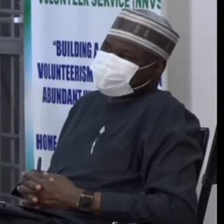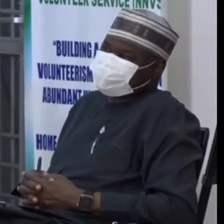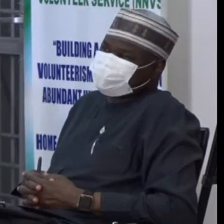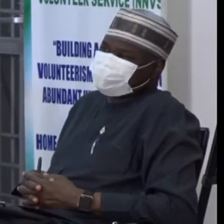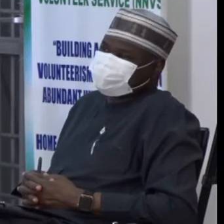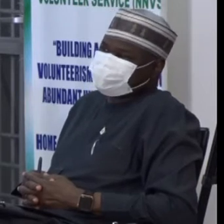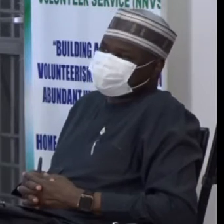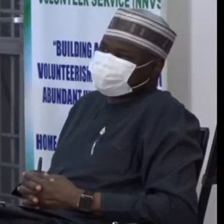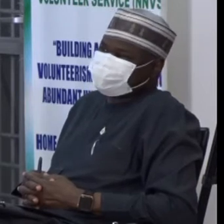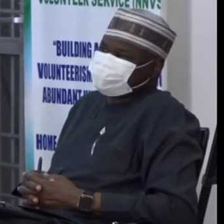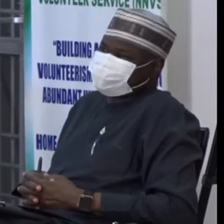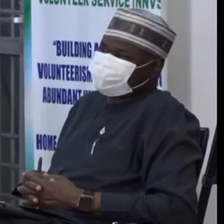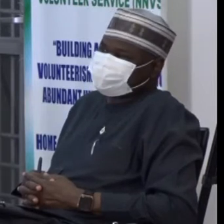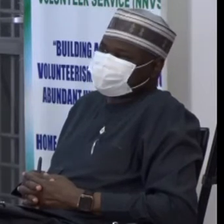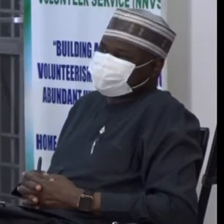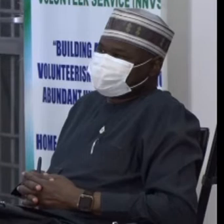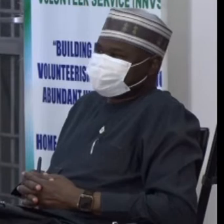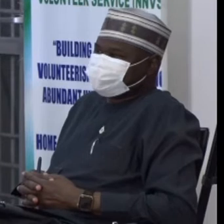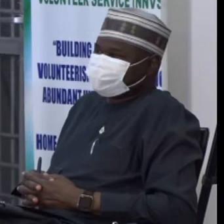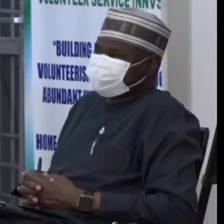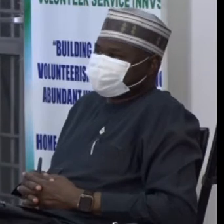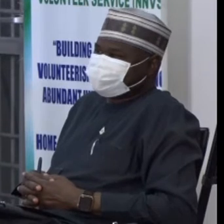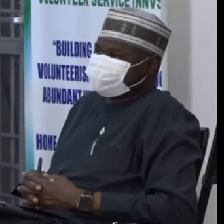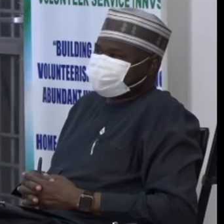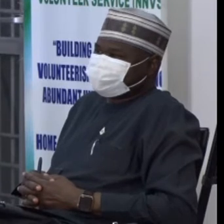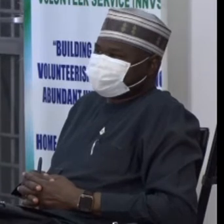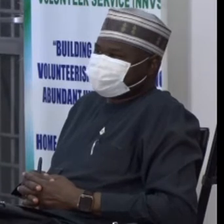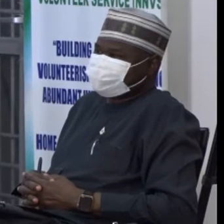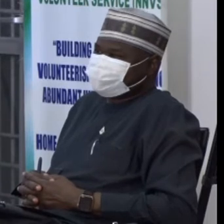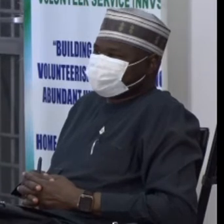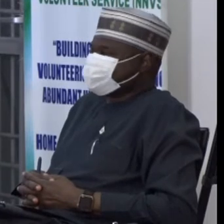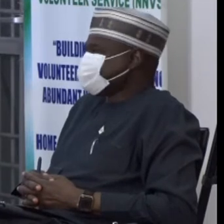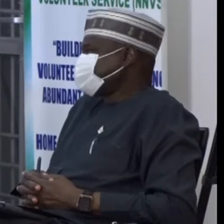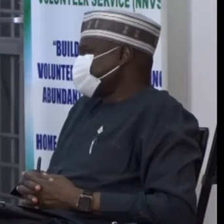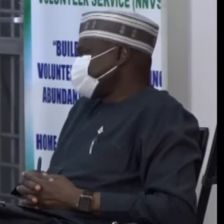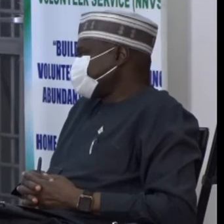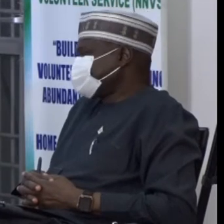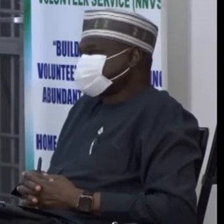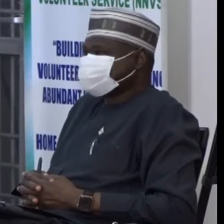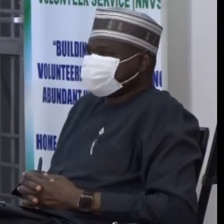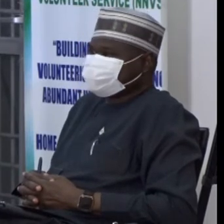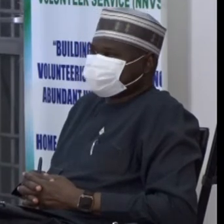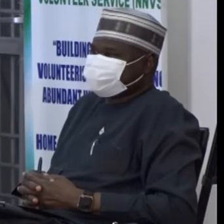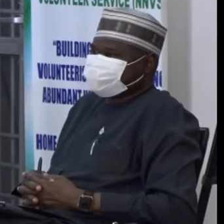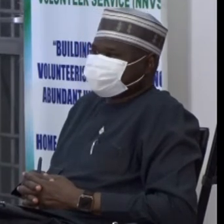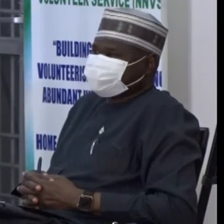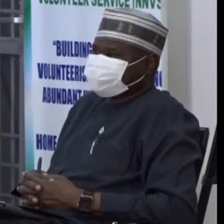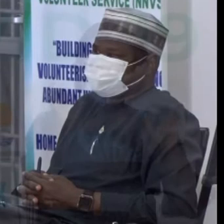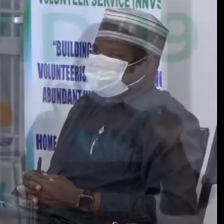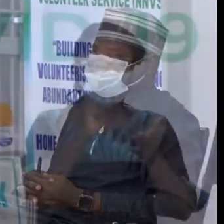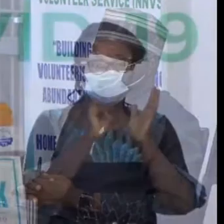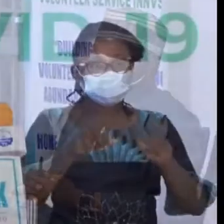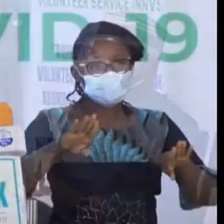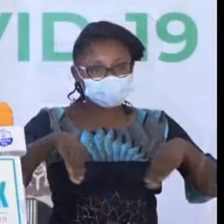sample collection, and testing, saying it is through testing that we can identify infected people for isolation and